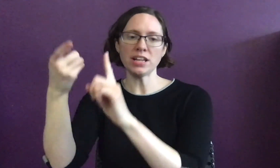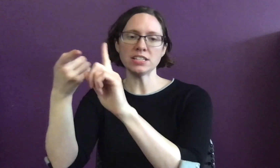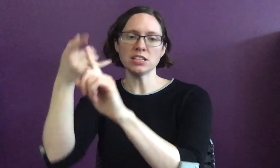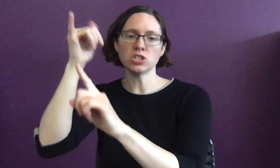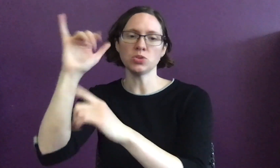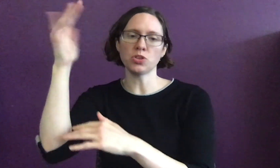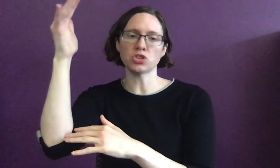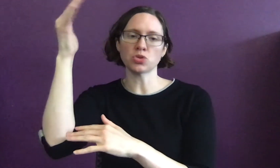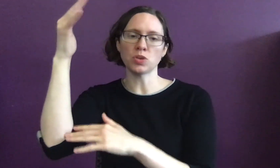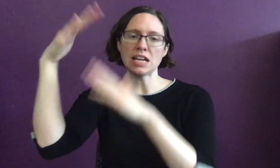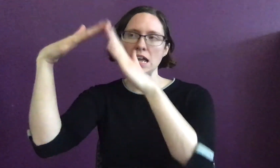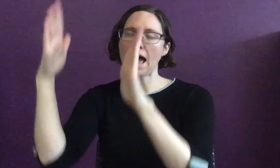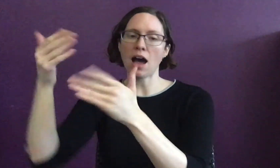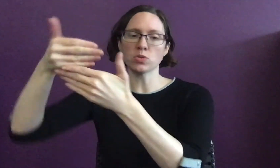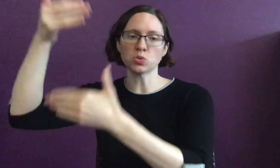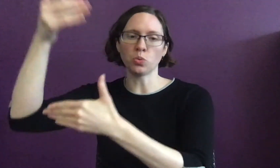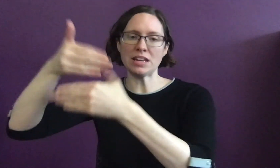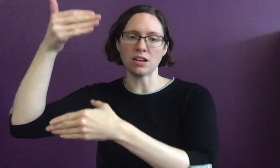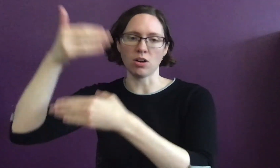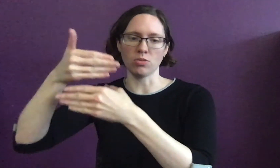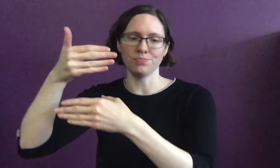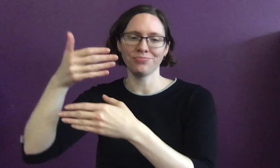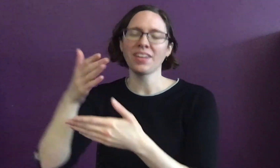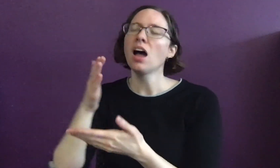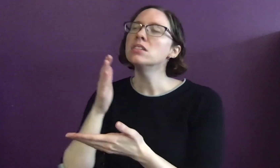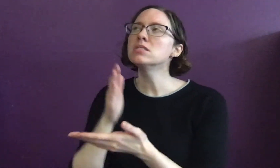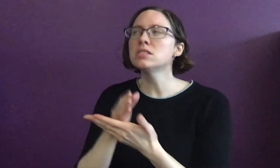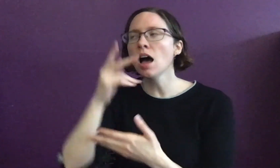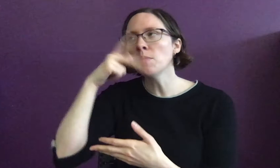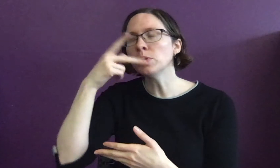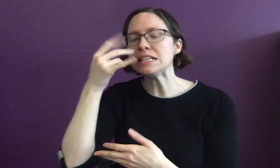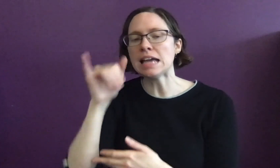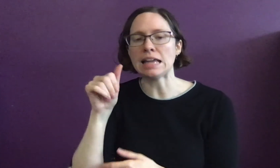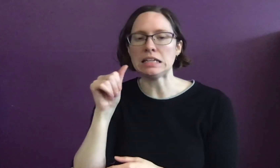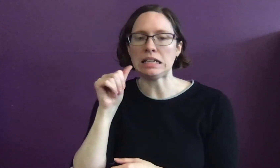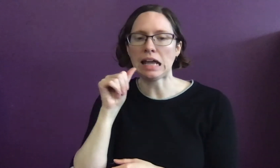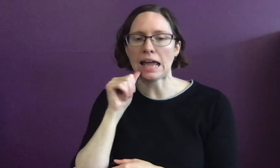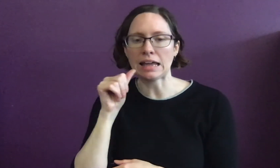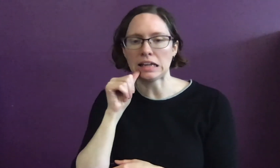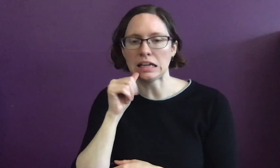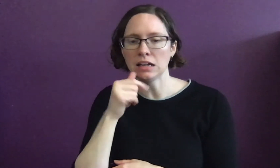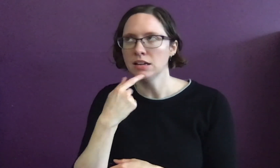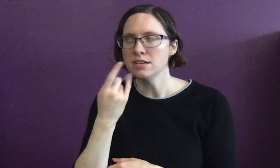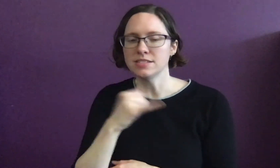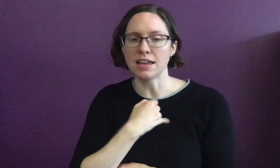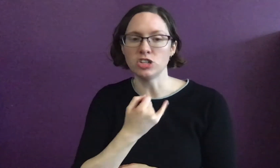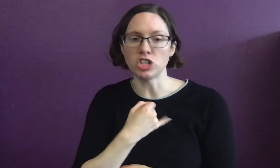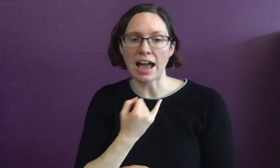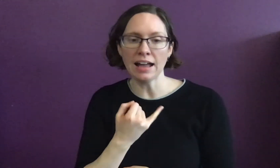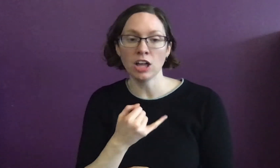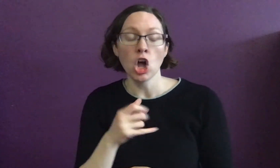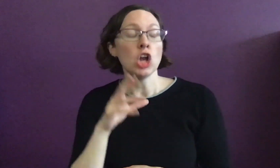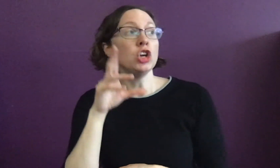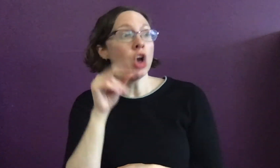pointed to the tree house window. "Stop pretending, Annie," said Jack.